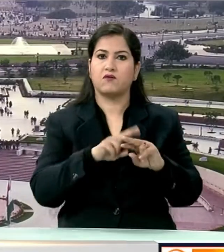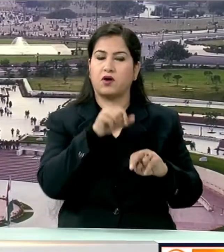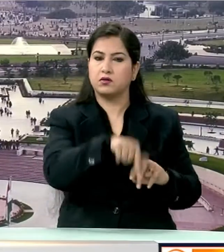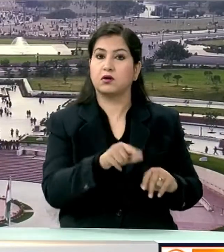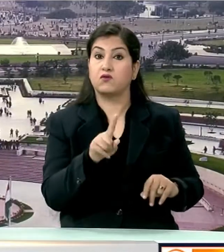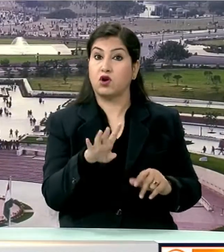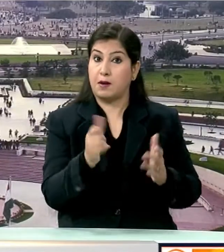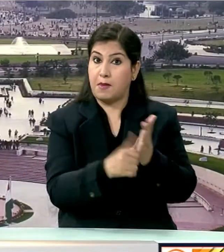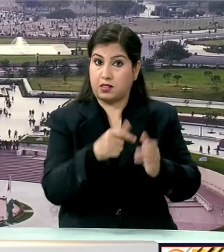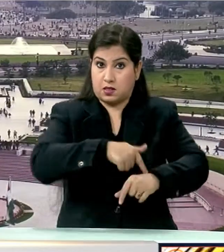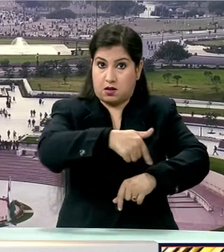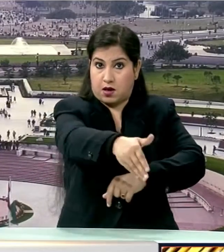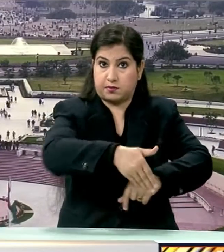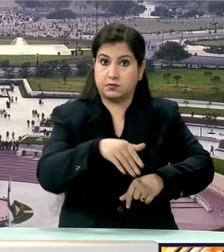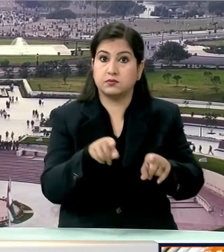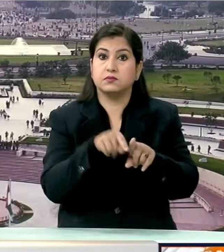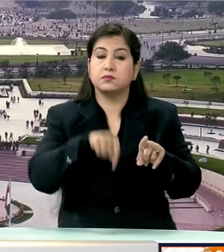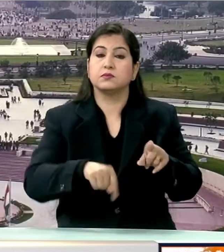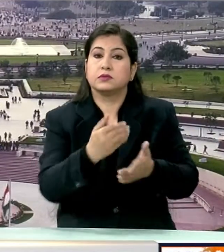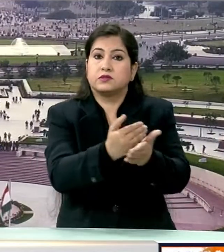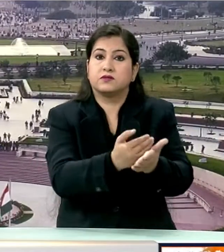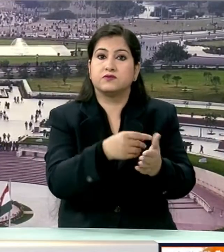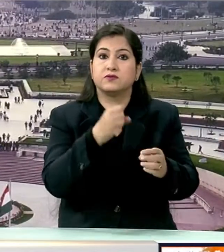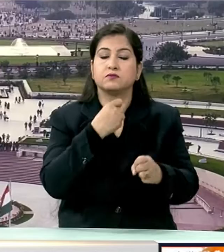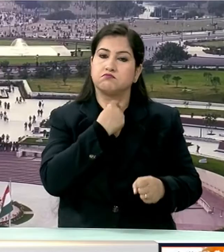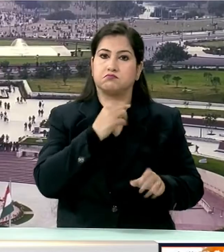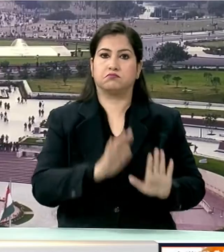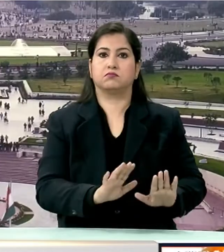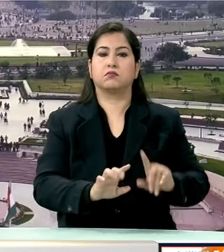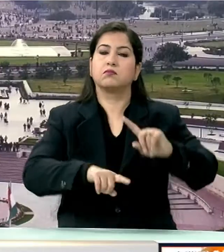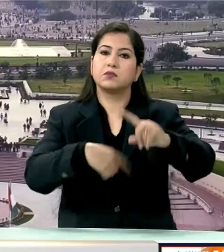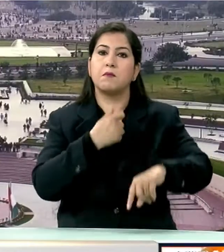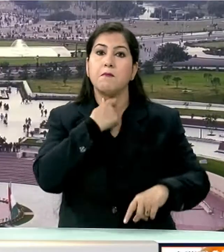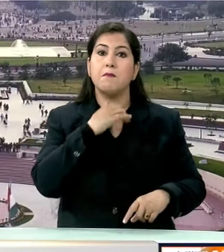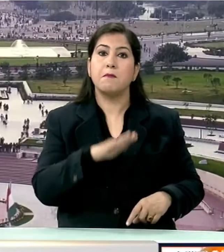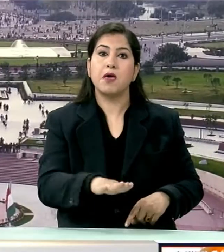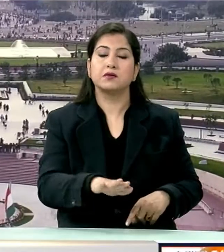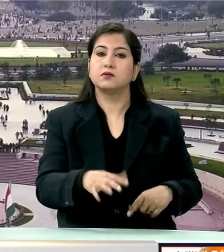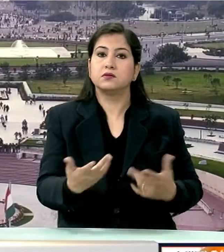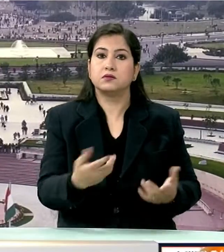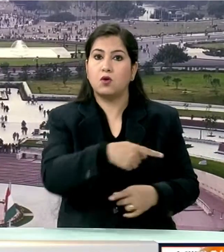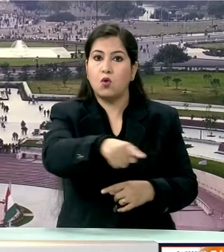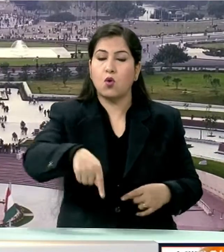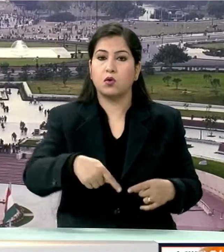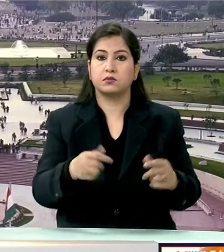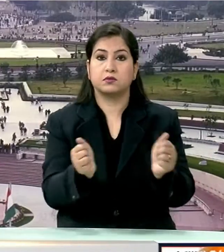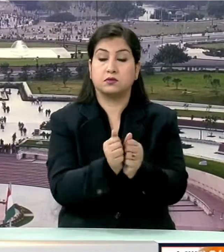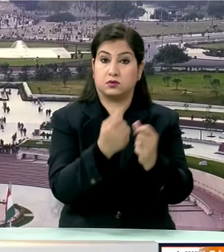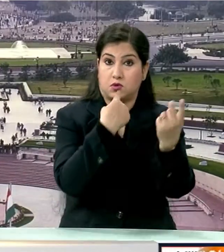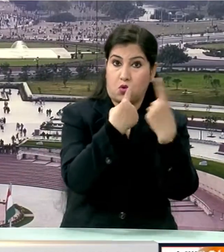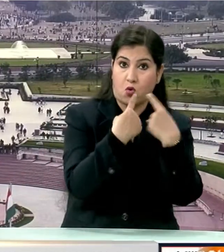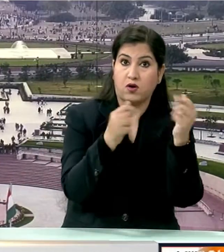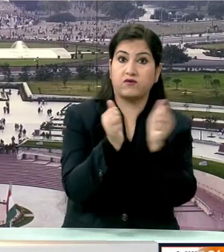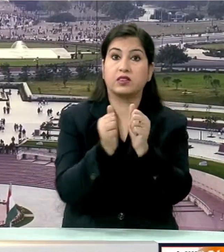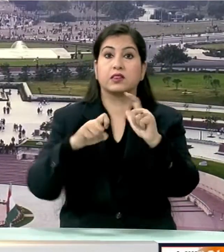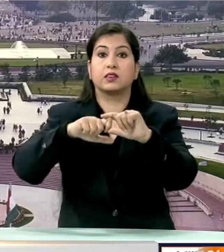within 14 months, subject to Taliban security guarantees and a pledge by the insurgents to hold talks